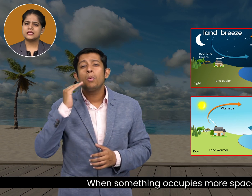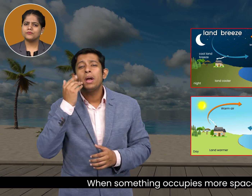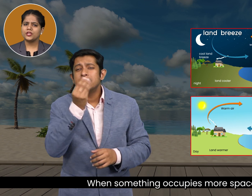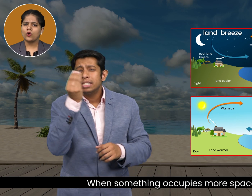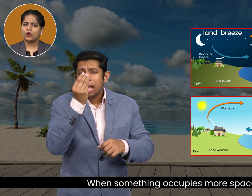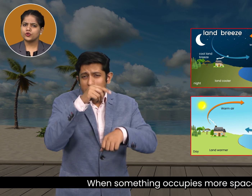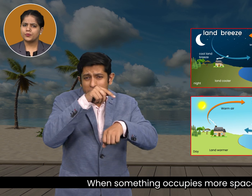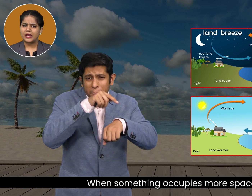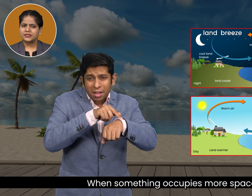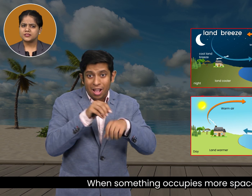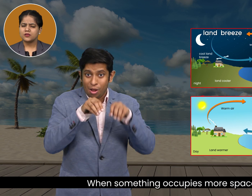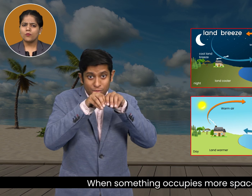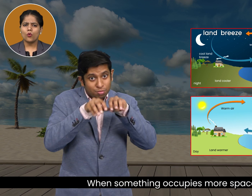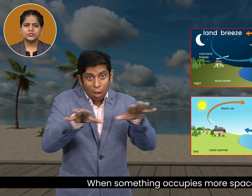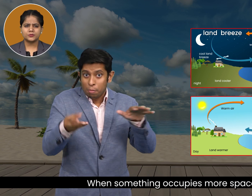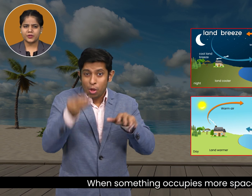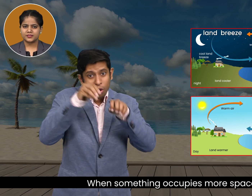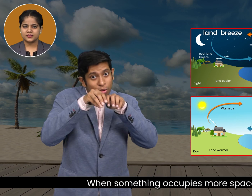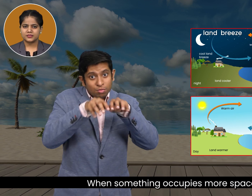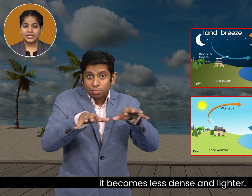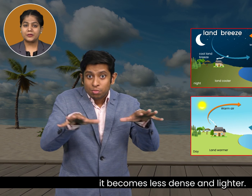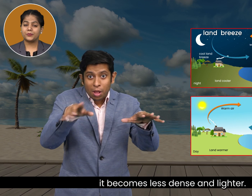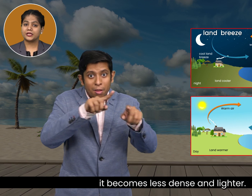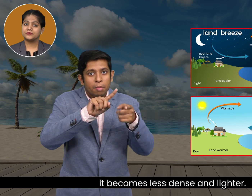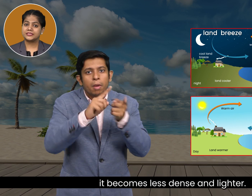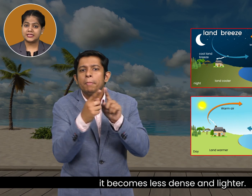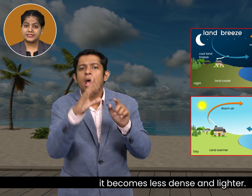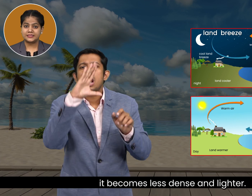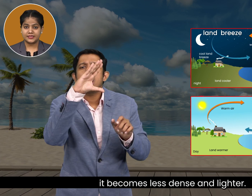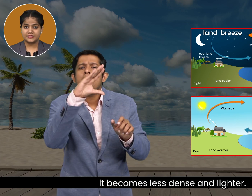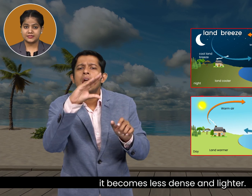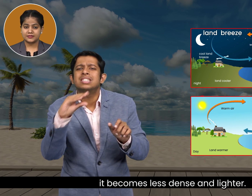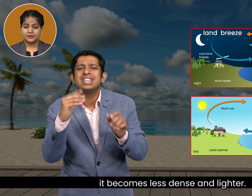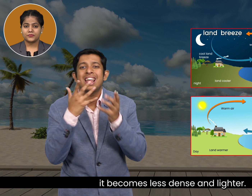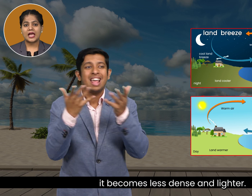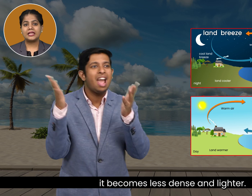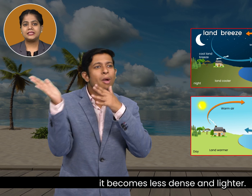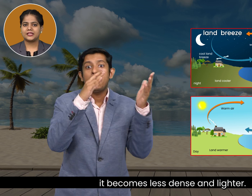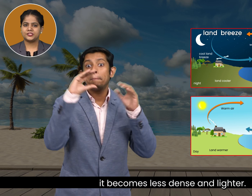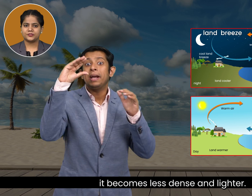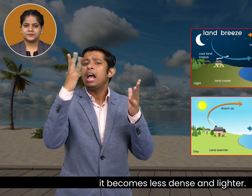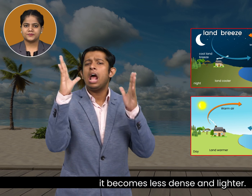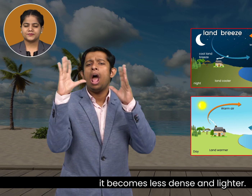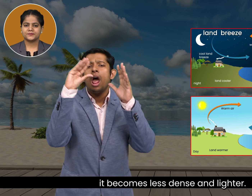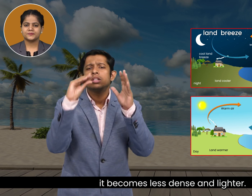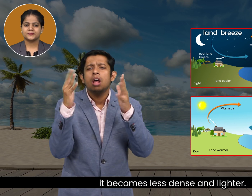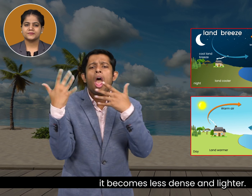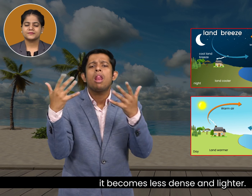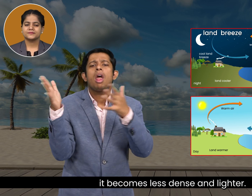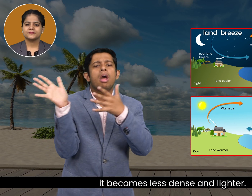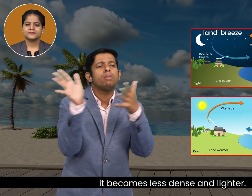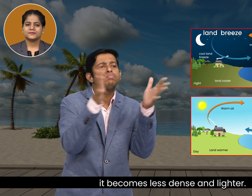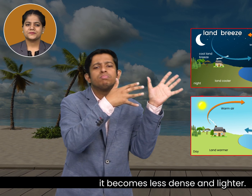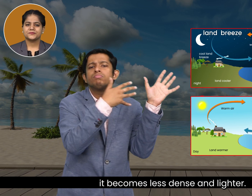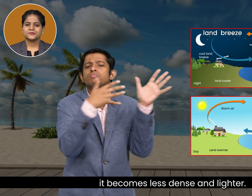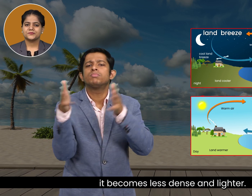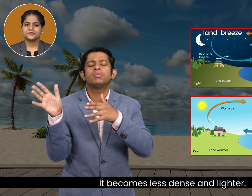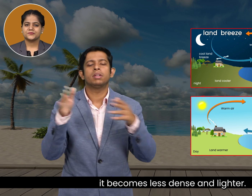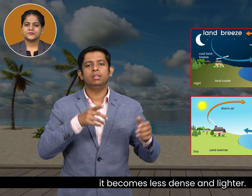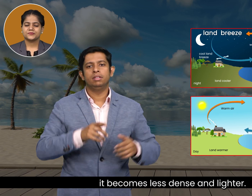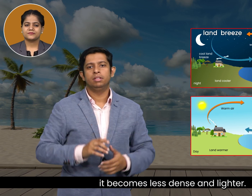When something occupies more space, it becomes less dense and lighter.